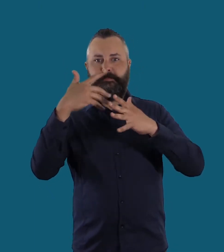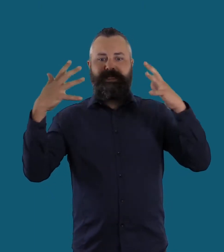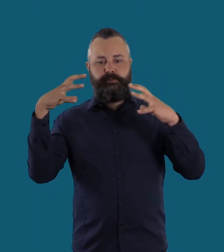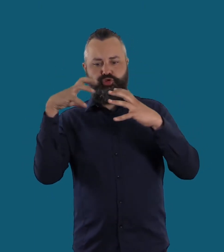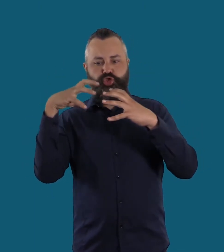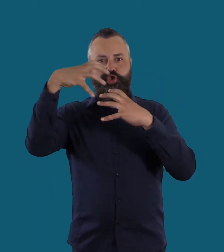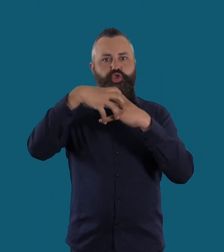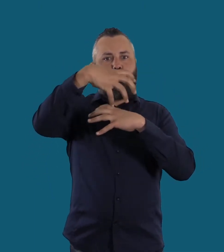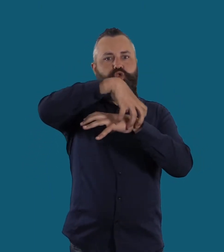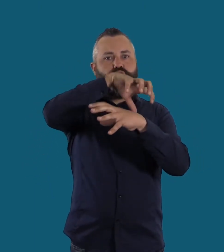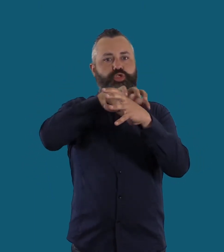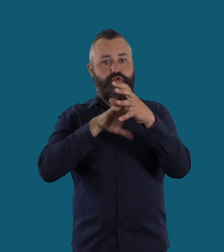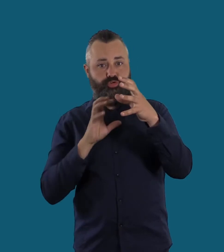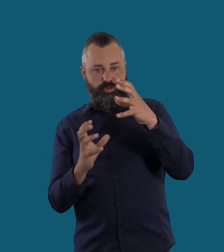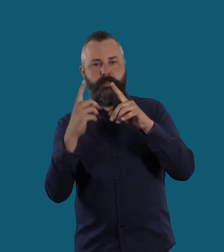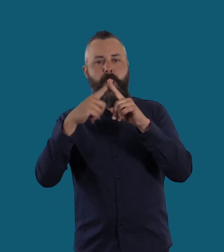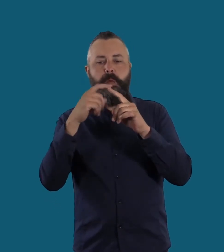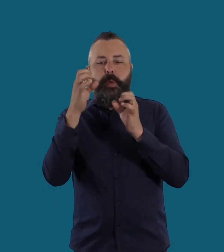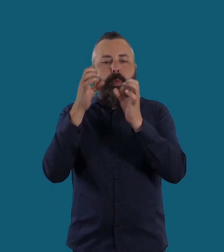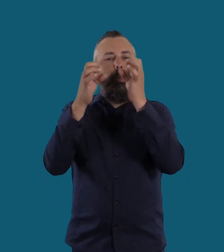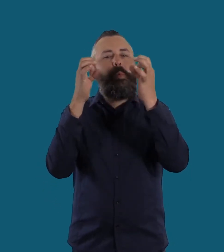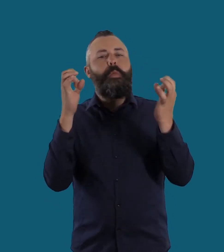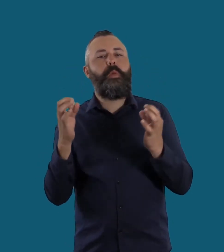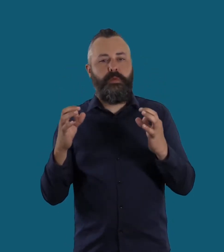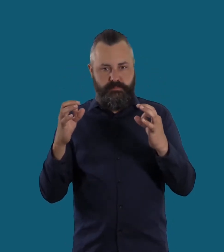There are 7 large plates and numerous smaller plates around the world.